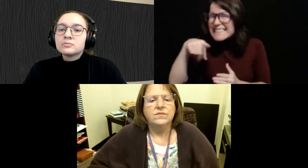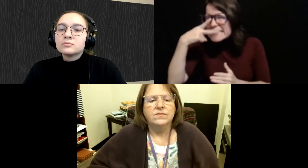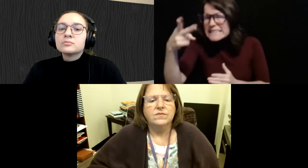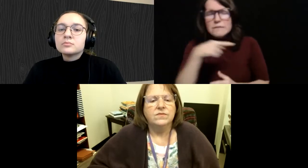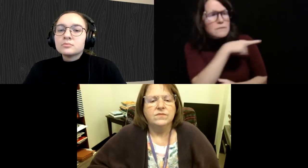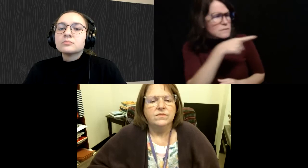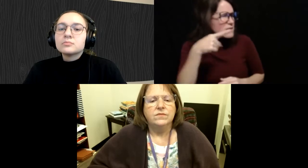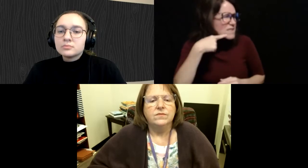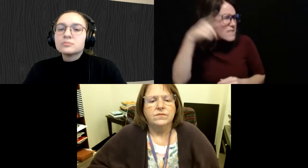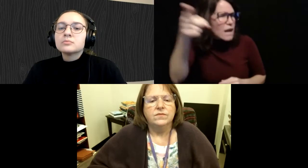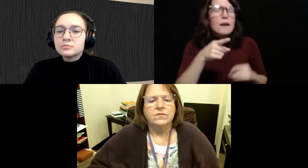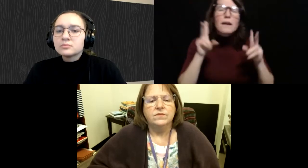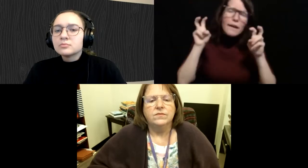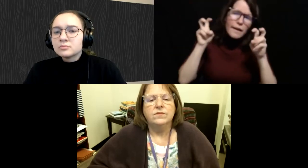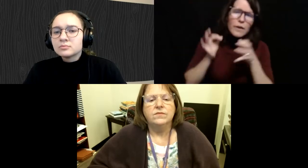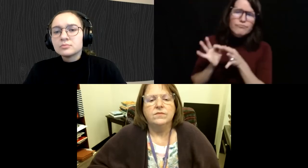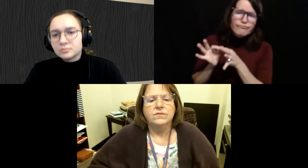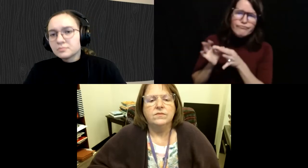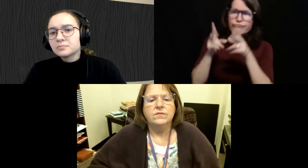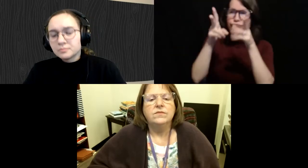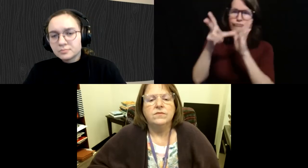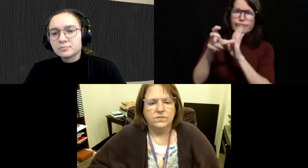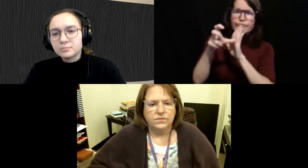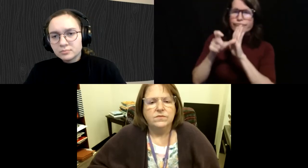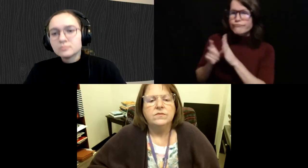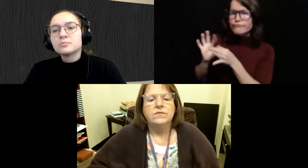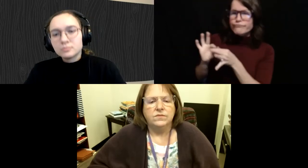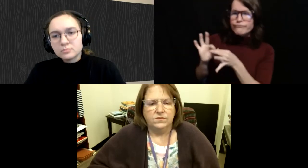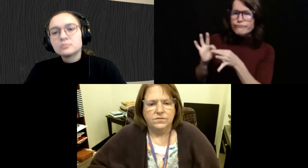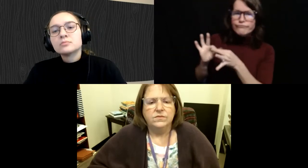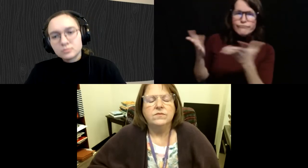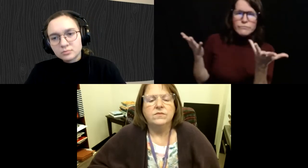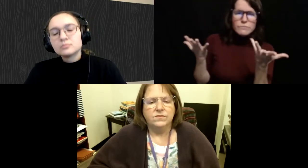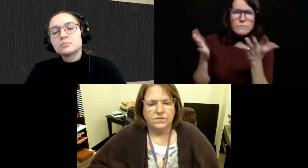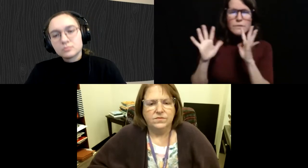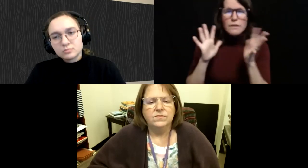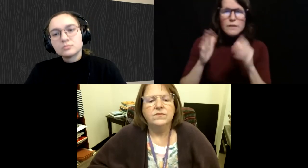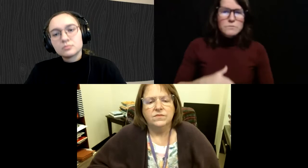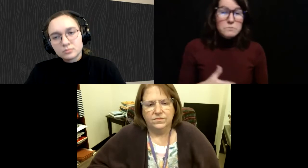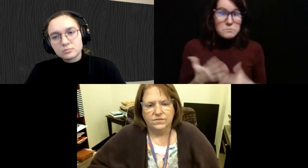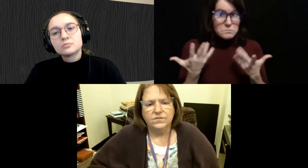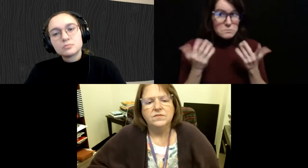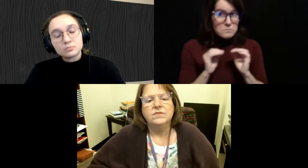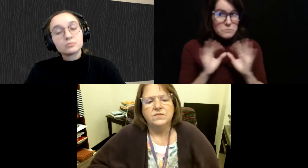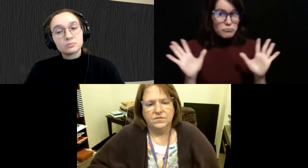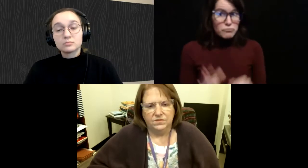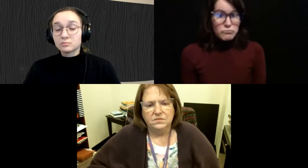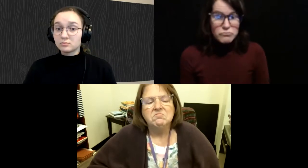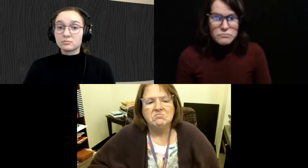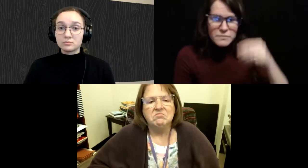so, you know, like if I cannot see the what's on the menu, this person can help me know what's on the menu. So is that help